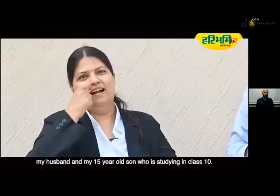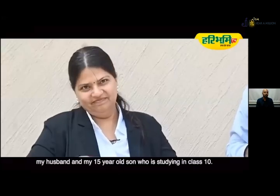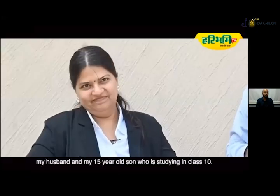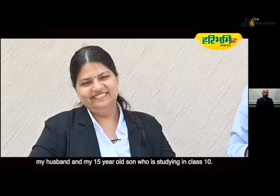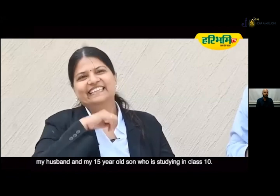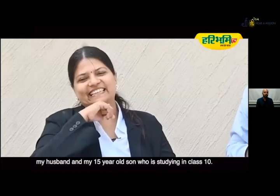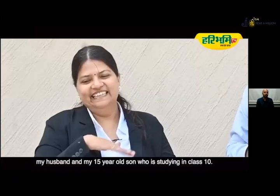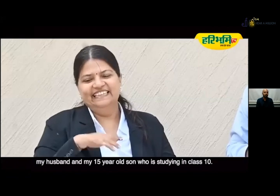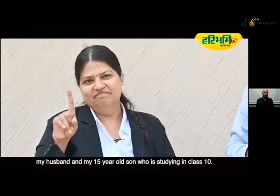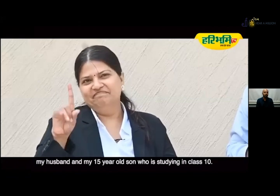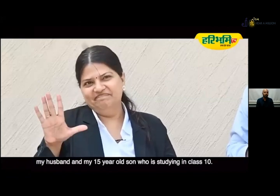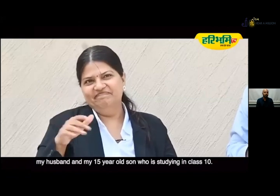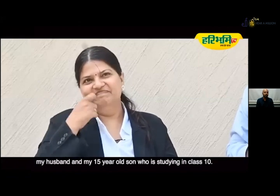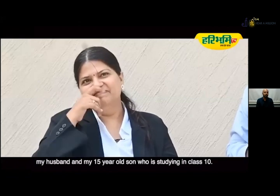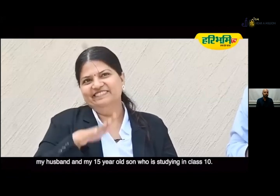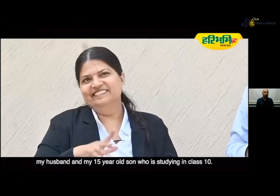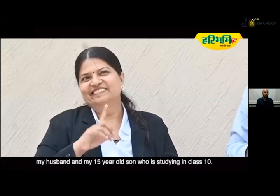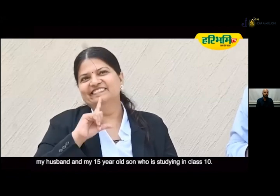So now,